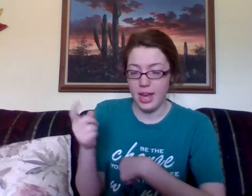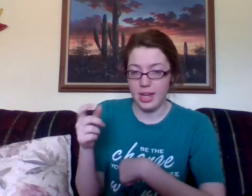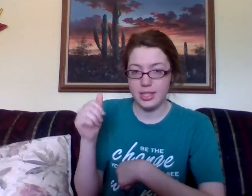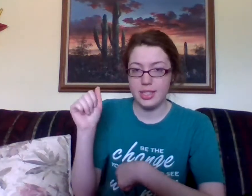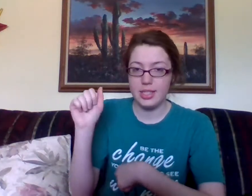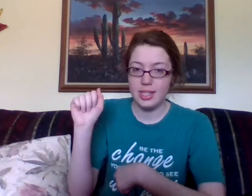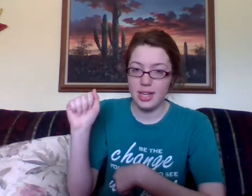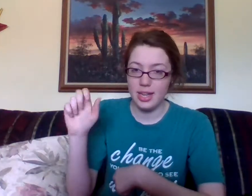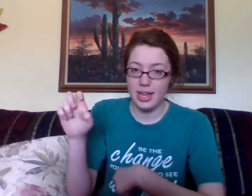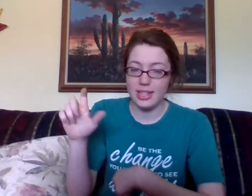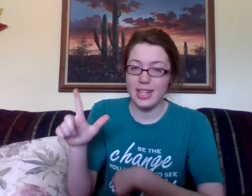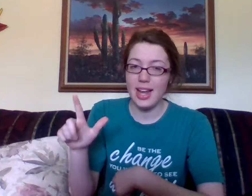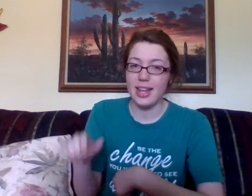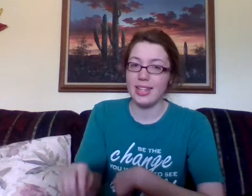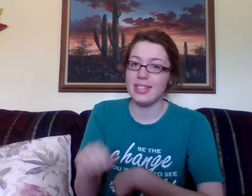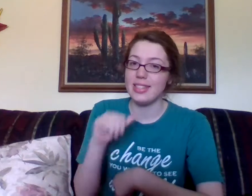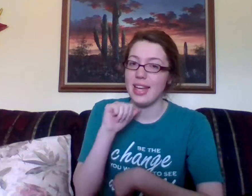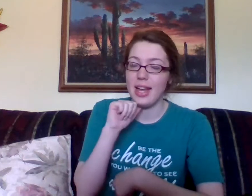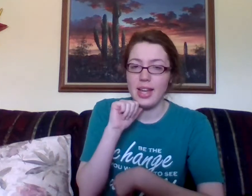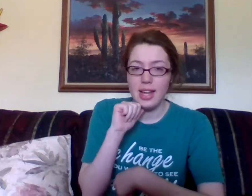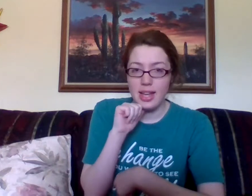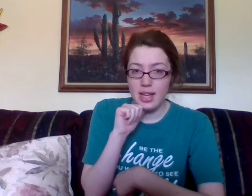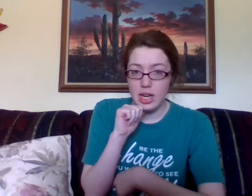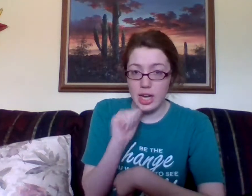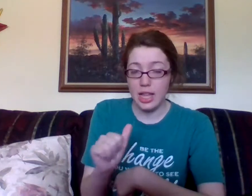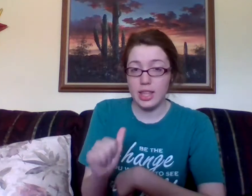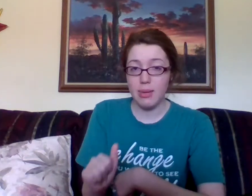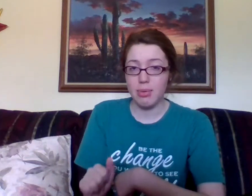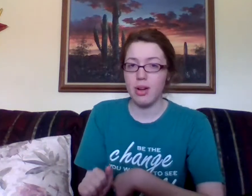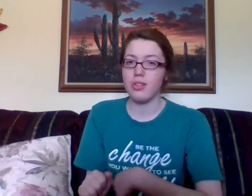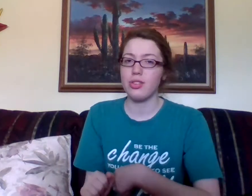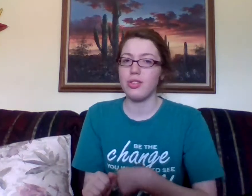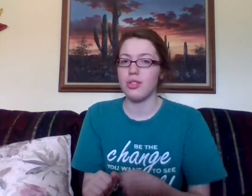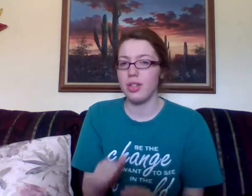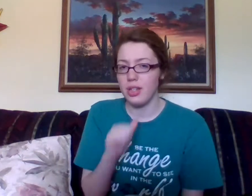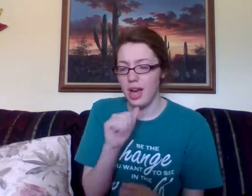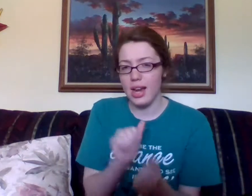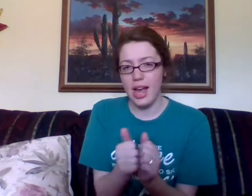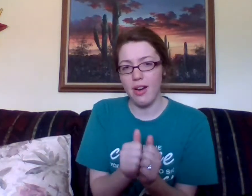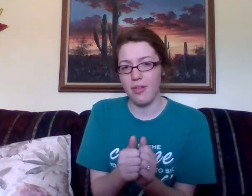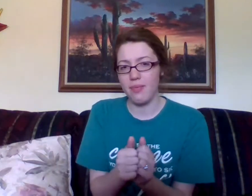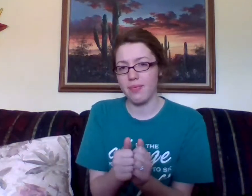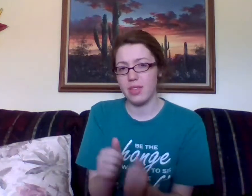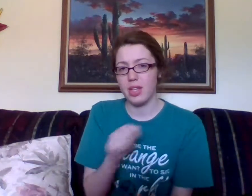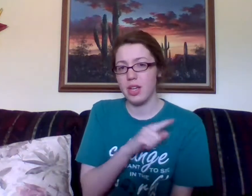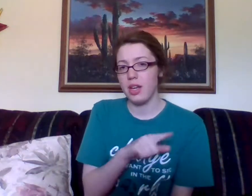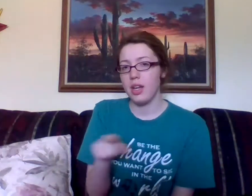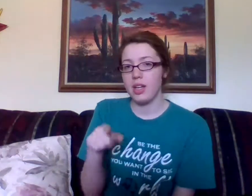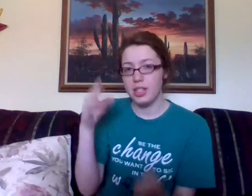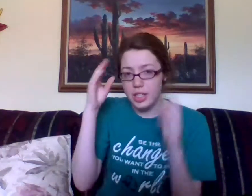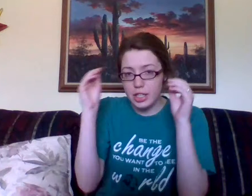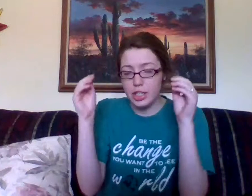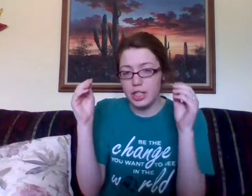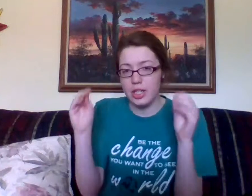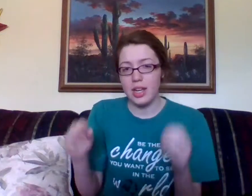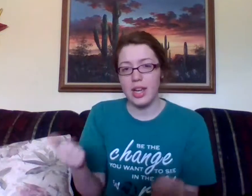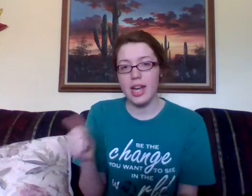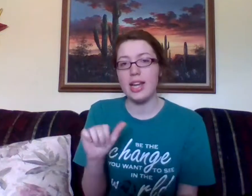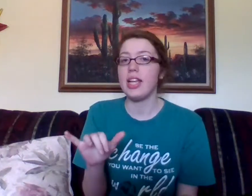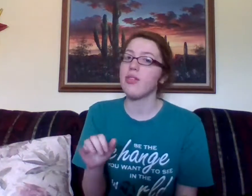not just ASL, and this is not the approach, not how you teach any